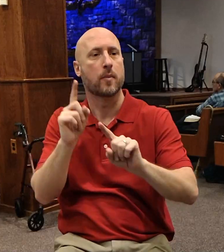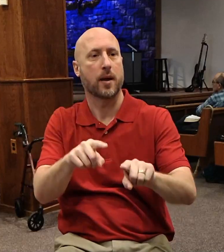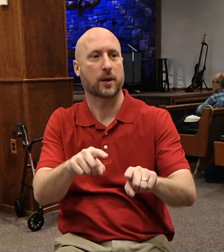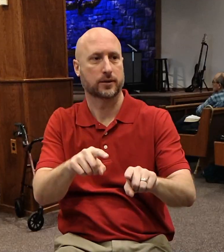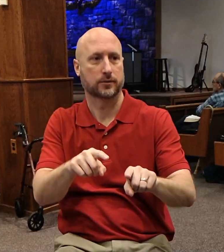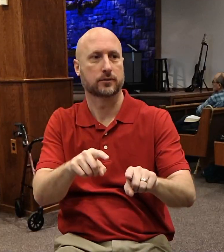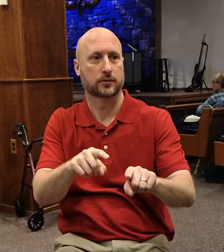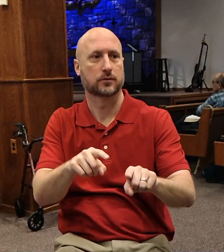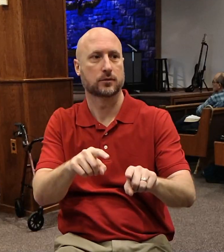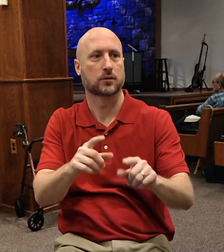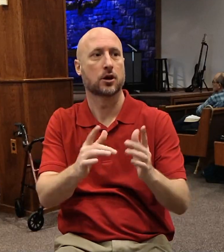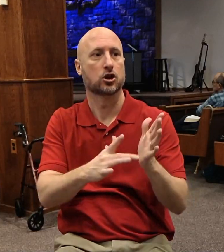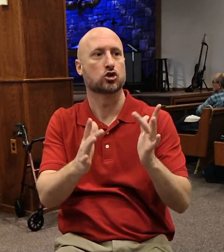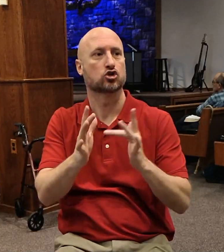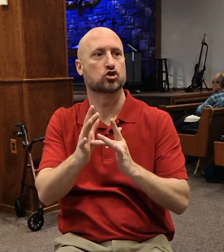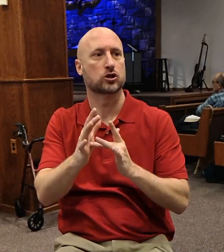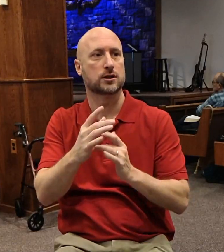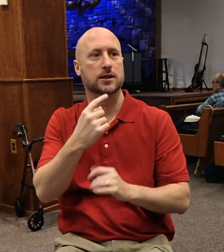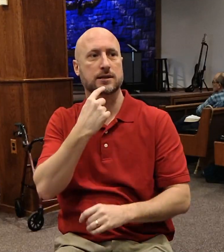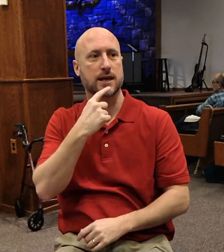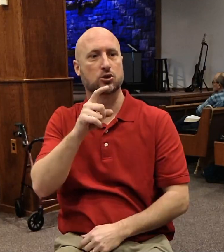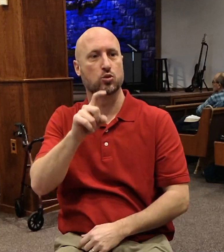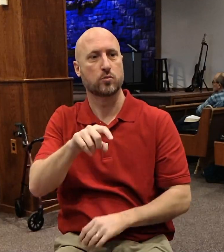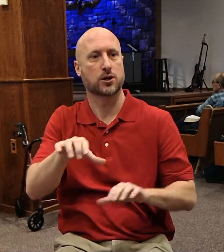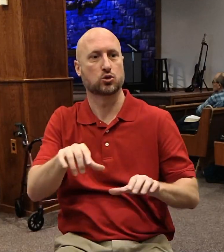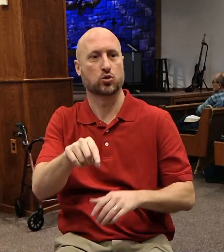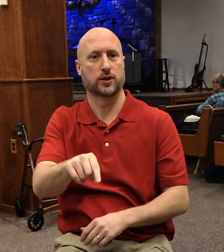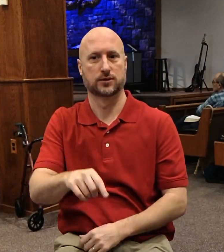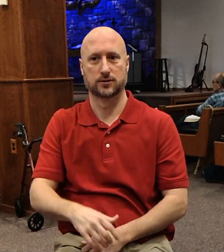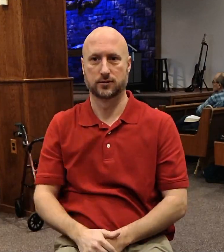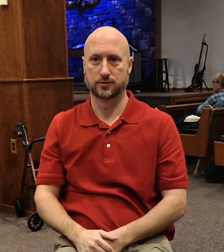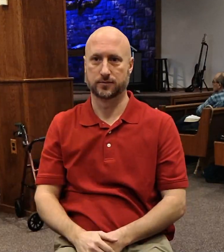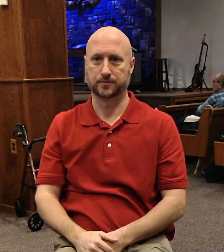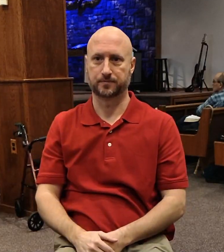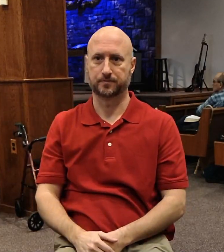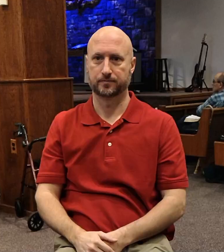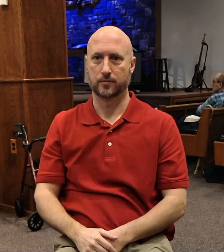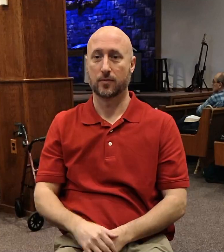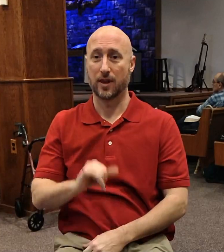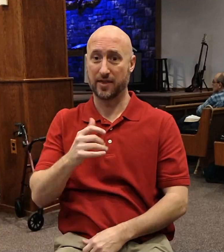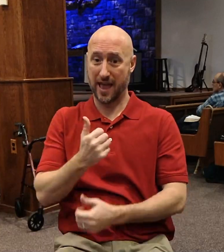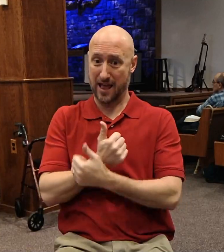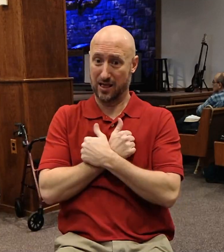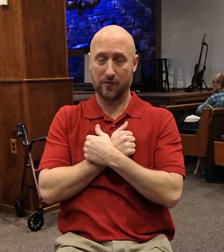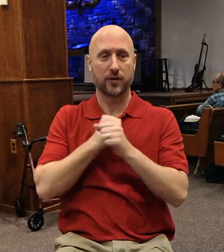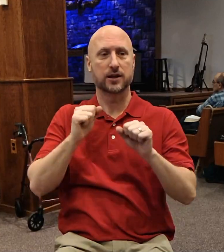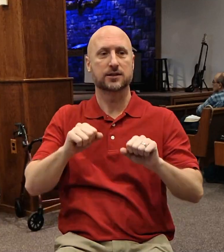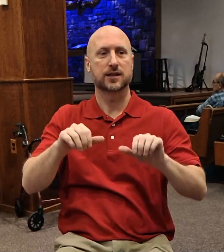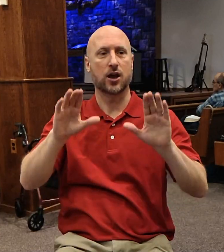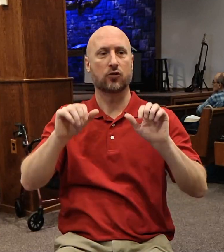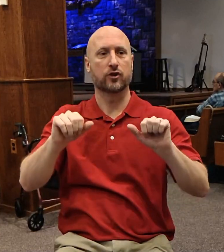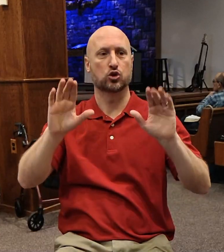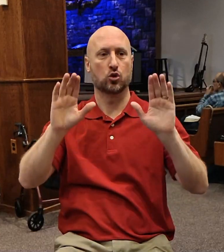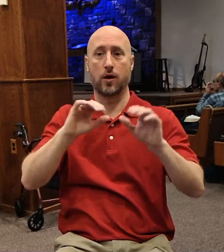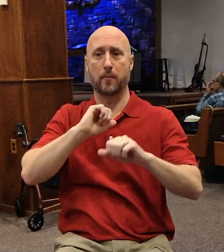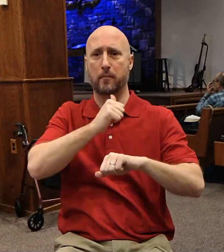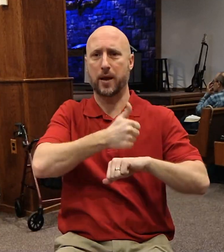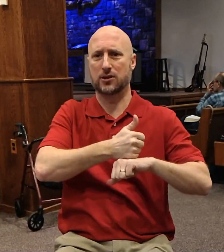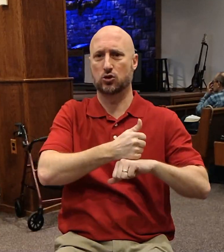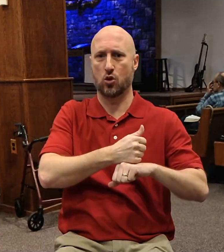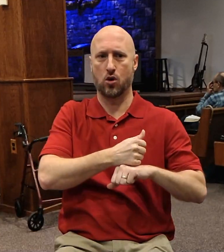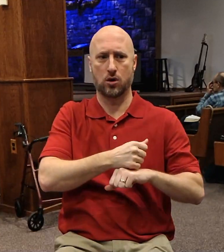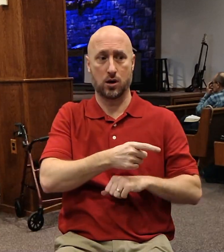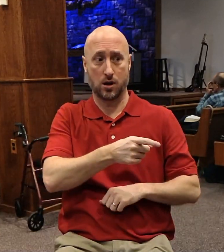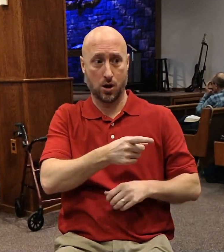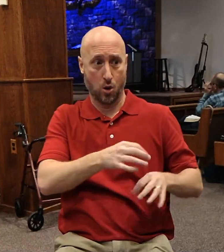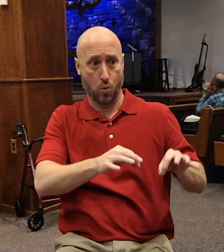He asks us to do it. It is a sacrificial love. It is not based on the worthiness